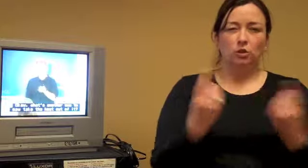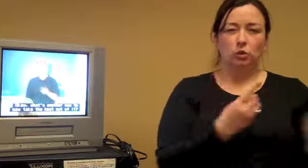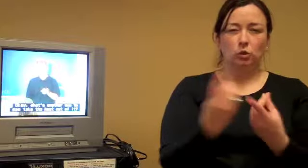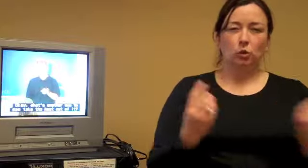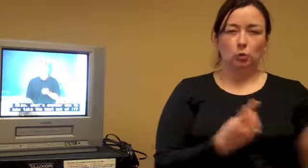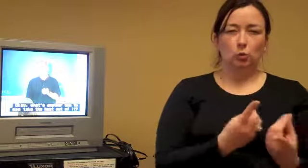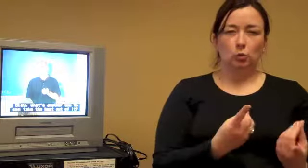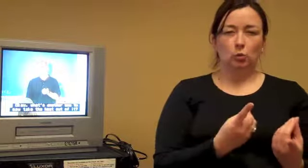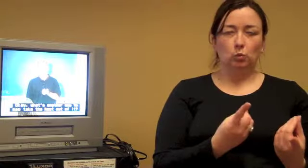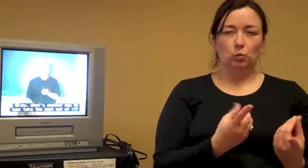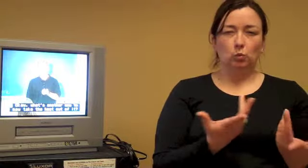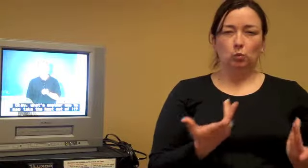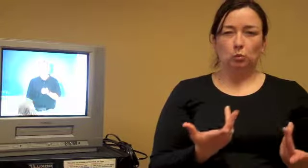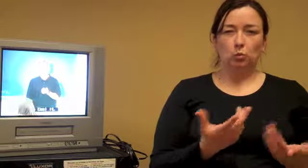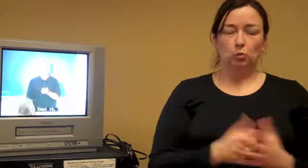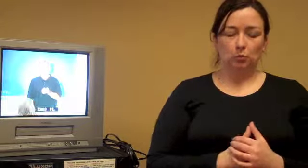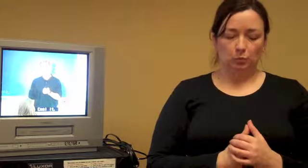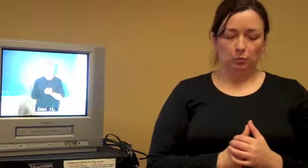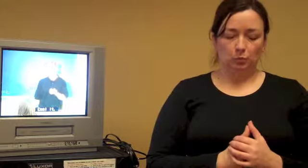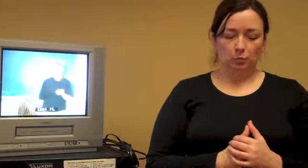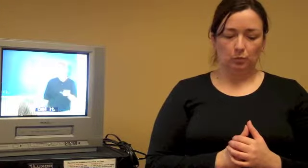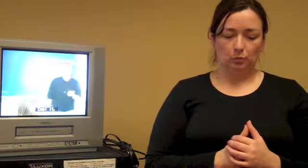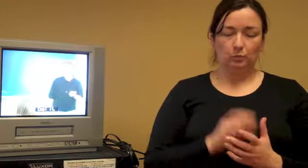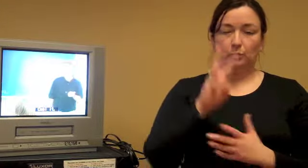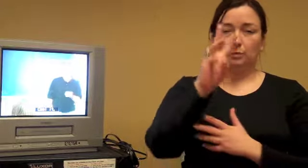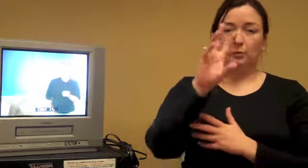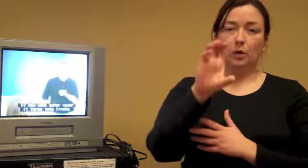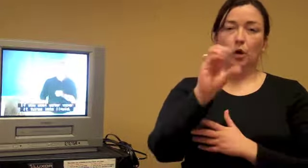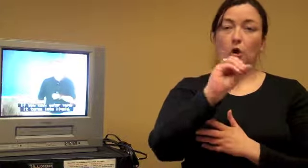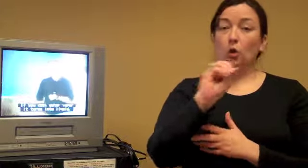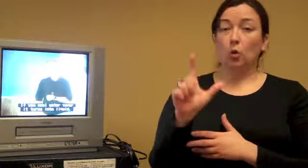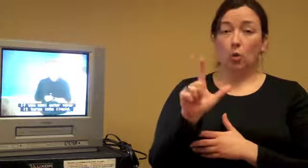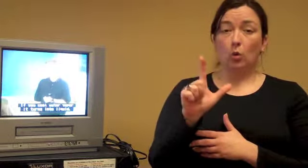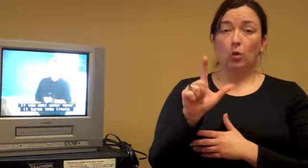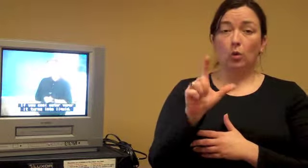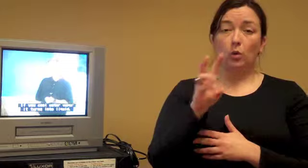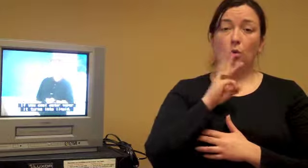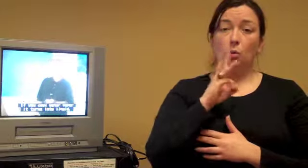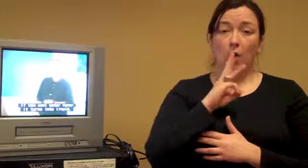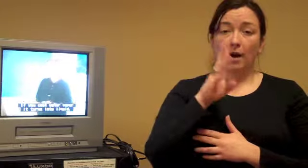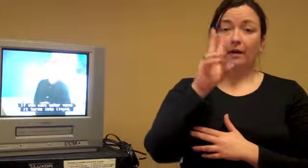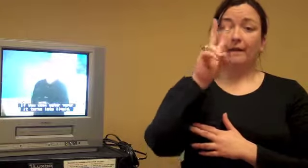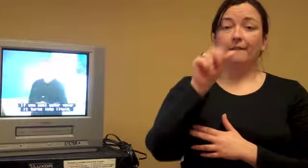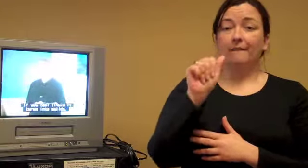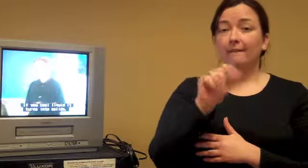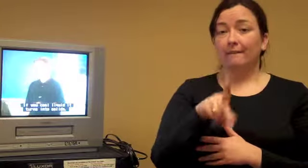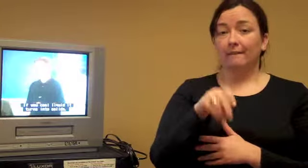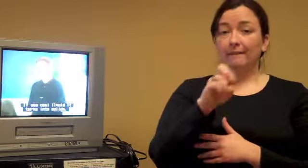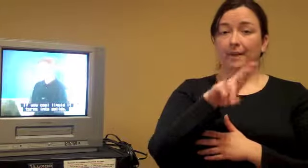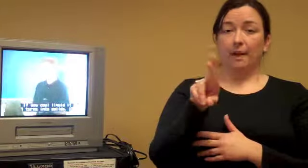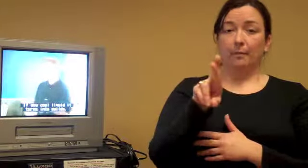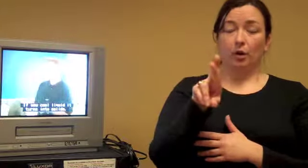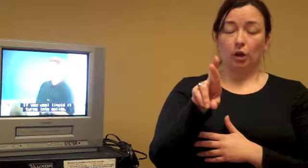to say take the heat out of it? Cool it. If you cool water vapor, it turns into liquid. If you cool liquid, it